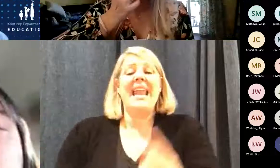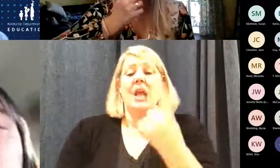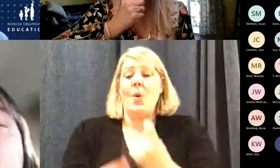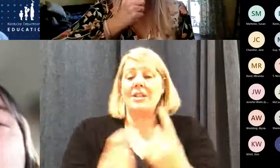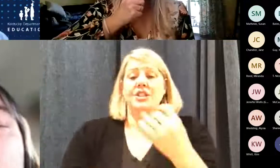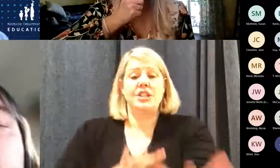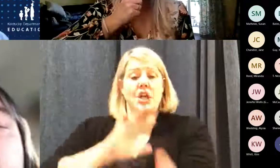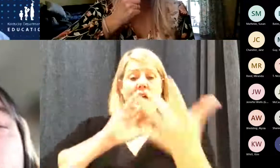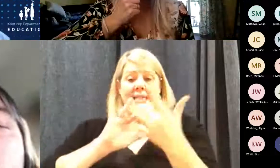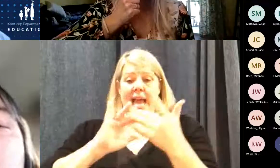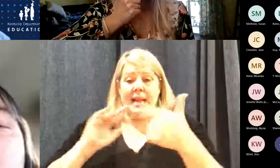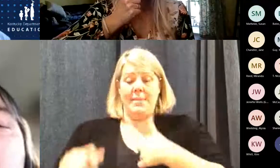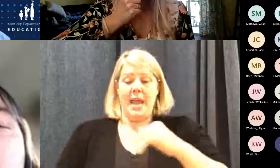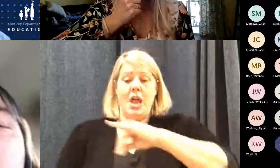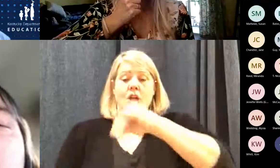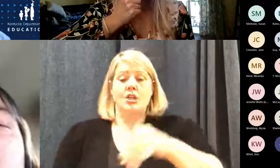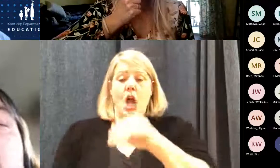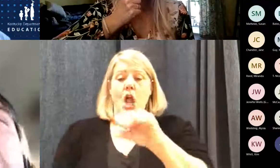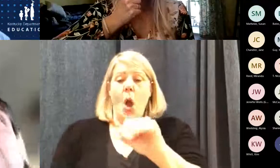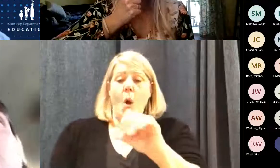at